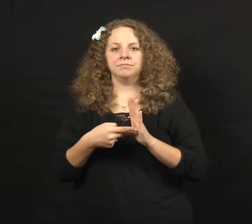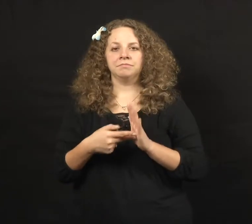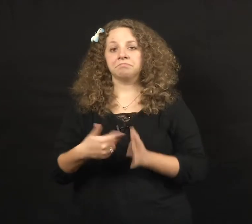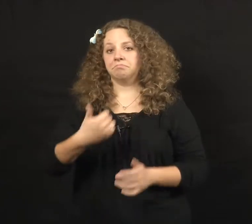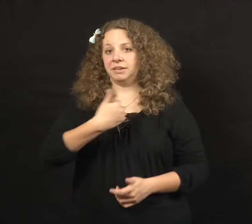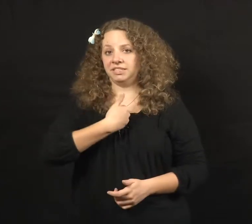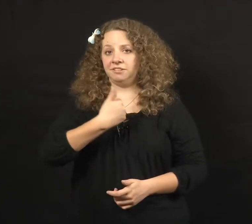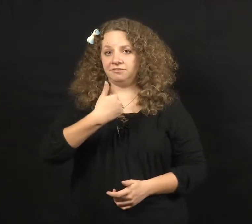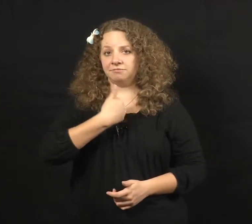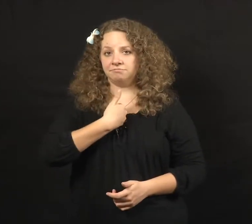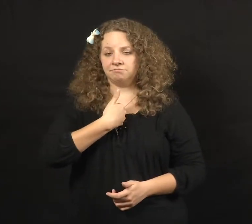Myself.